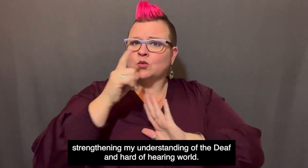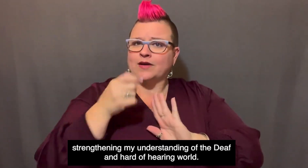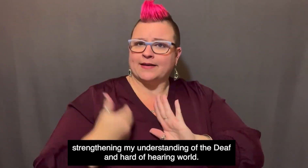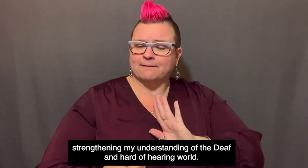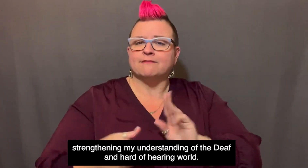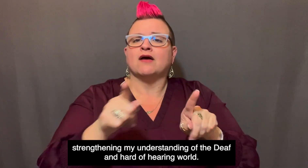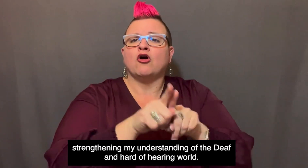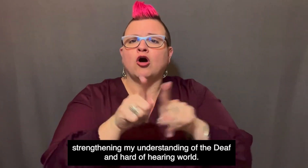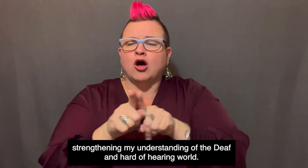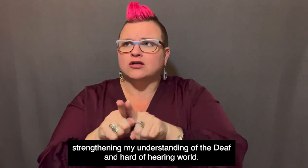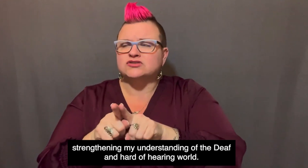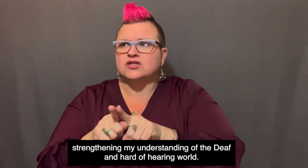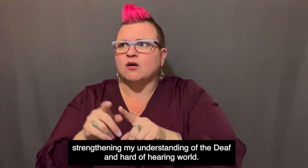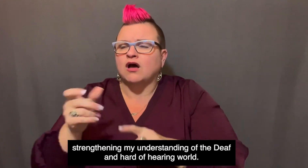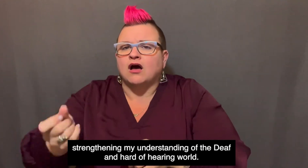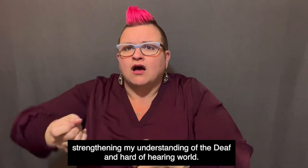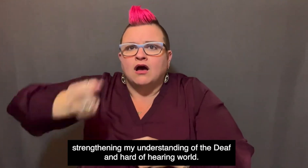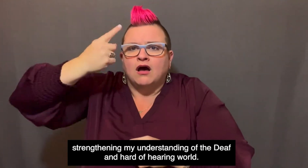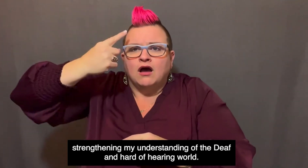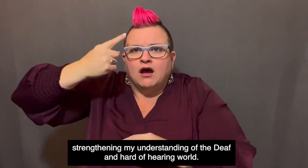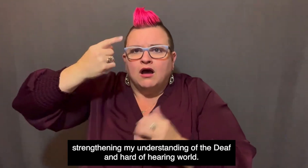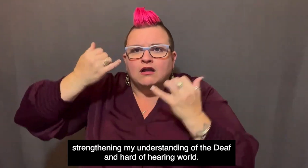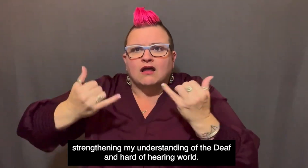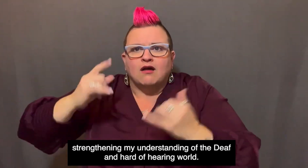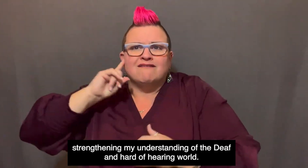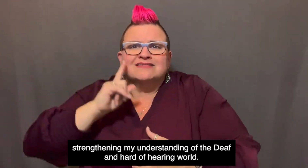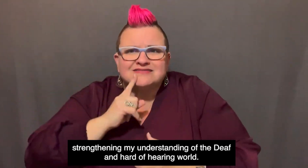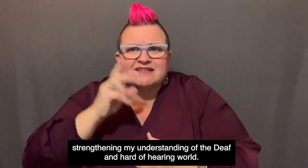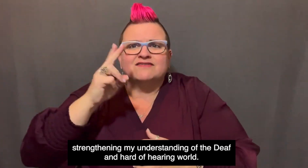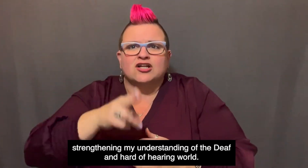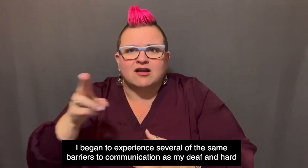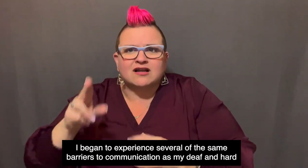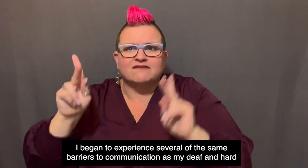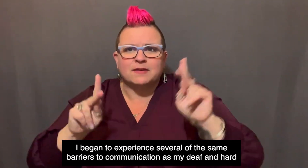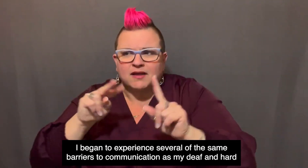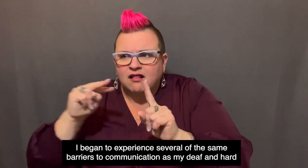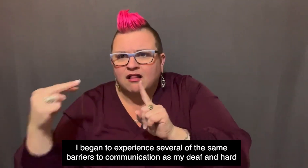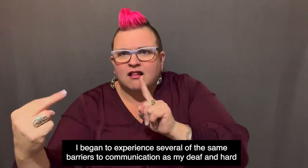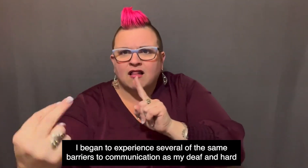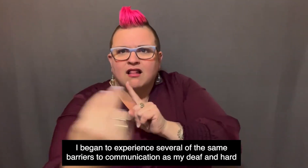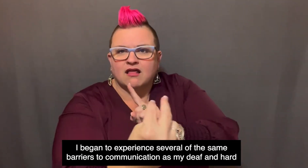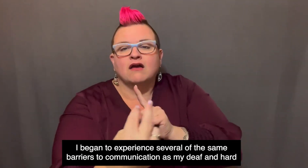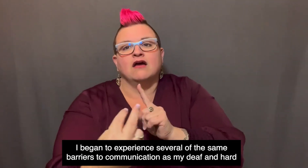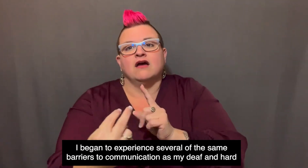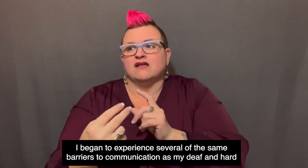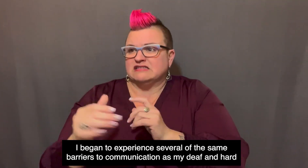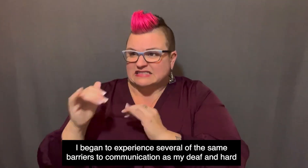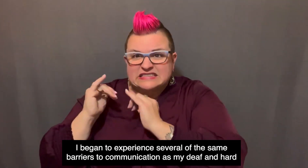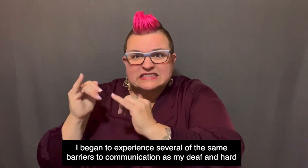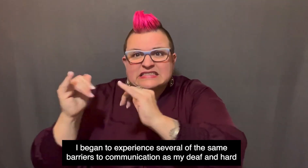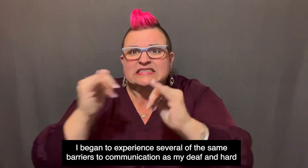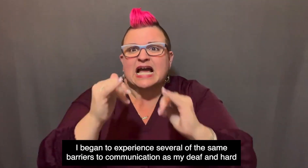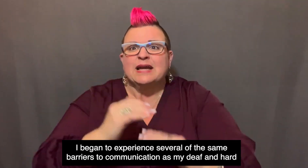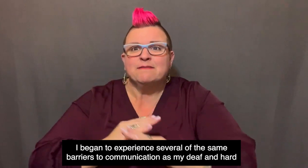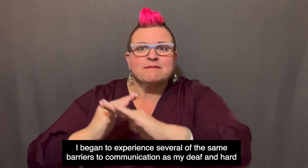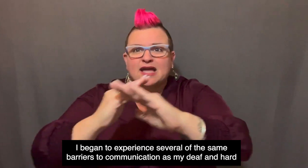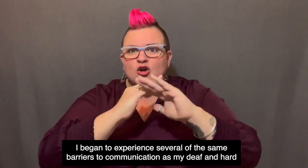strengthening my understanding of the deaf and hard of hearing world. I began to experience several of the same barriers to